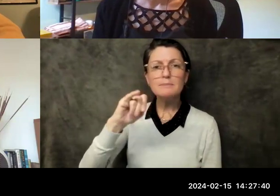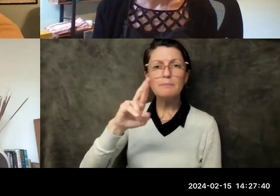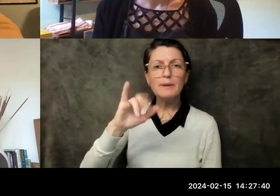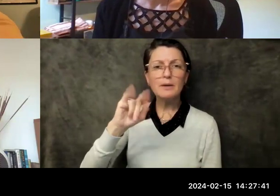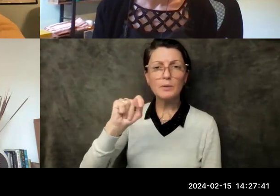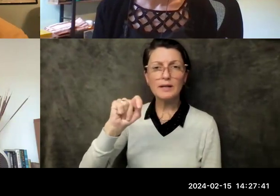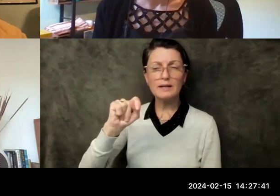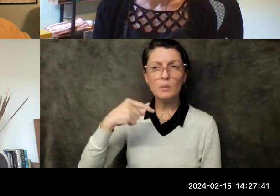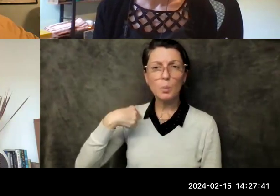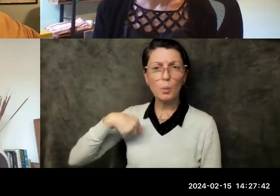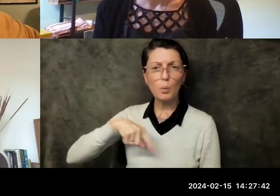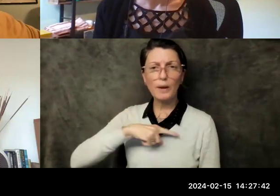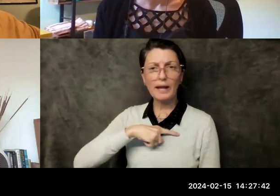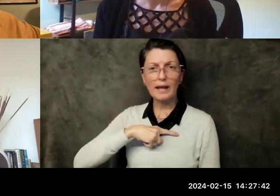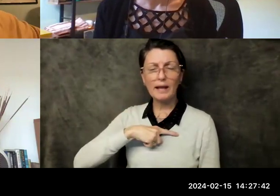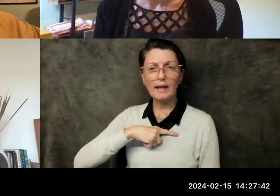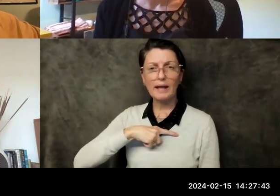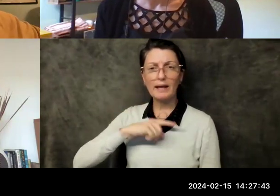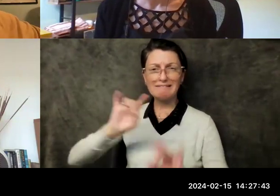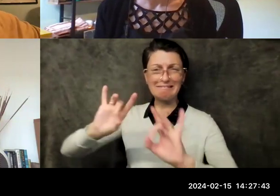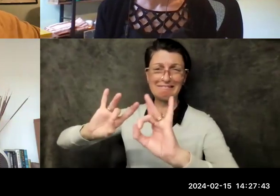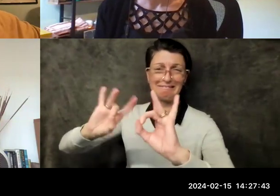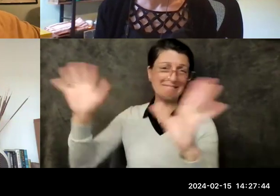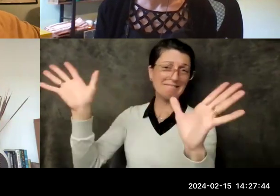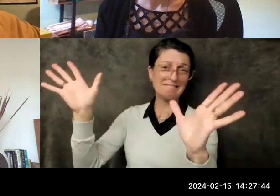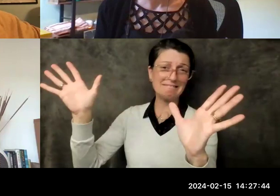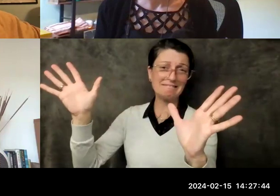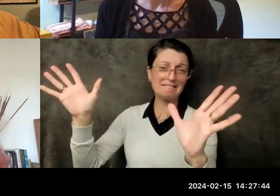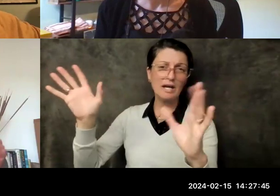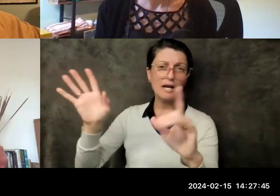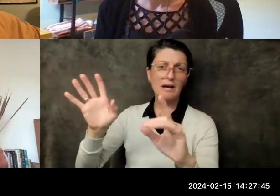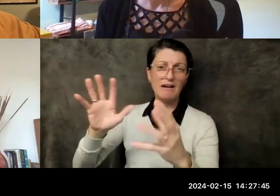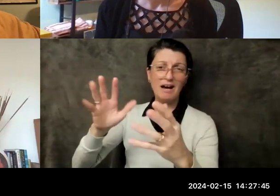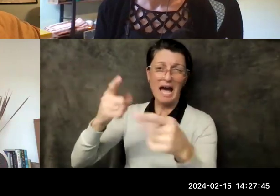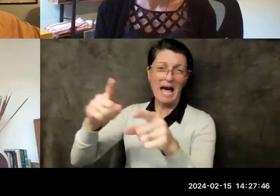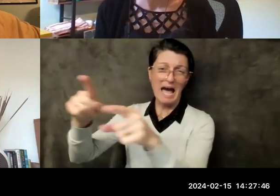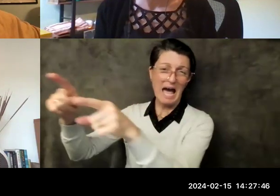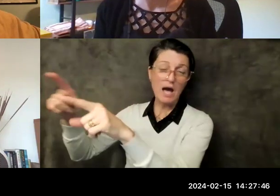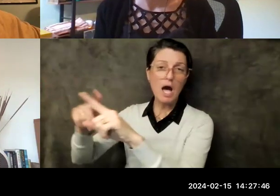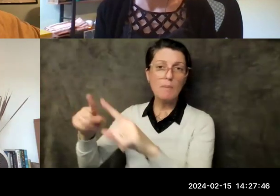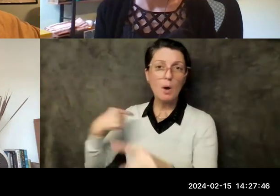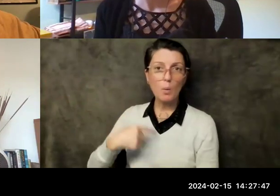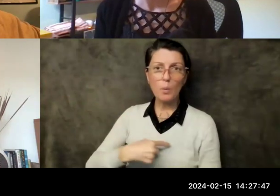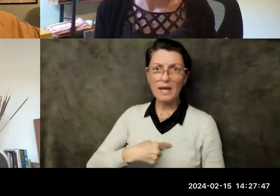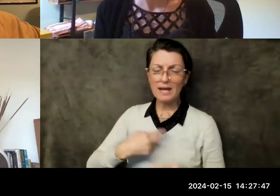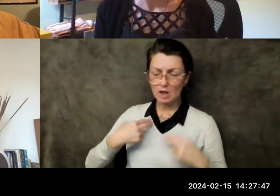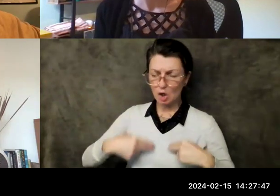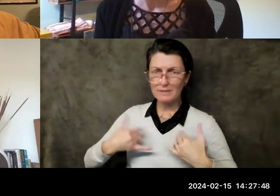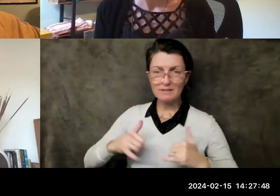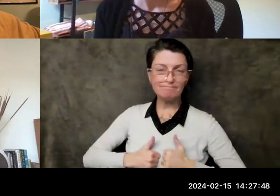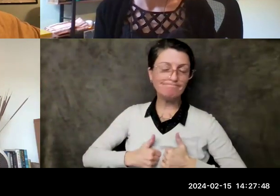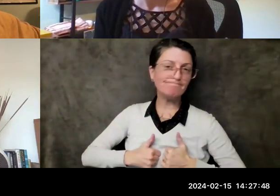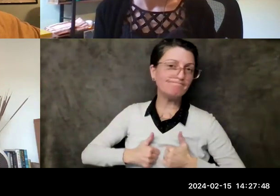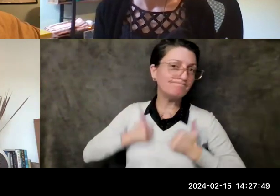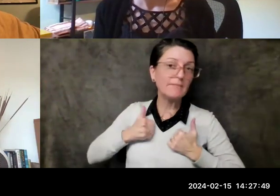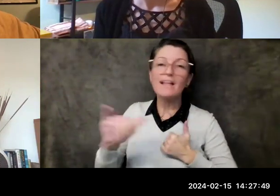of so much brutality, like, to be like that little blade of grass coming up through concrete, right? Like, what is it that in the human spirit